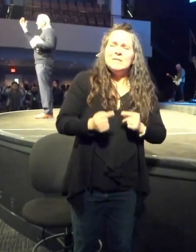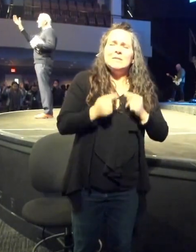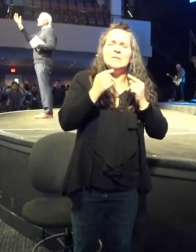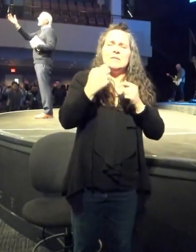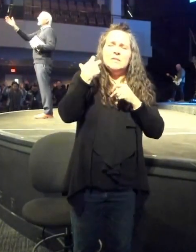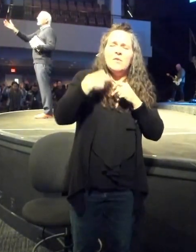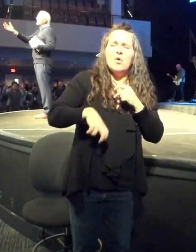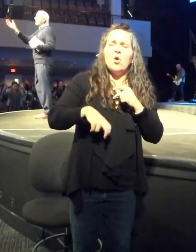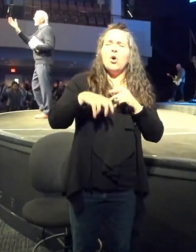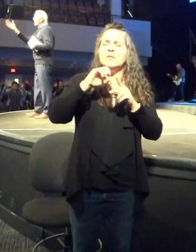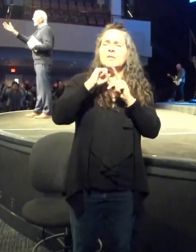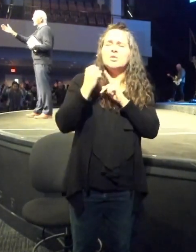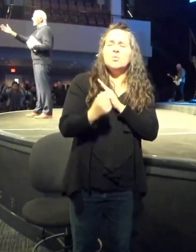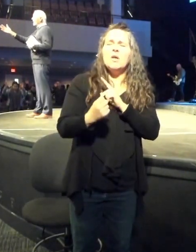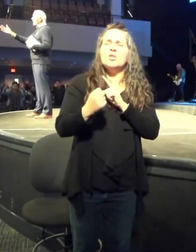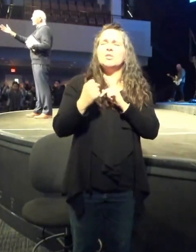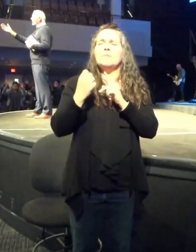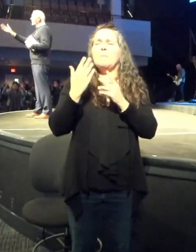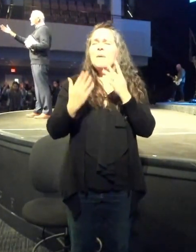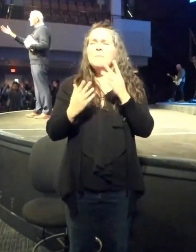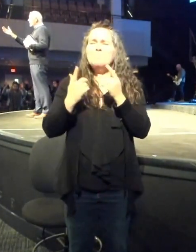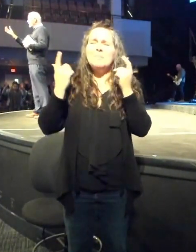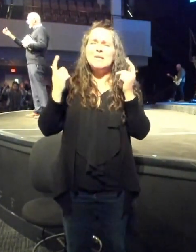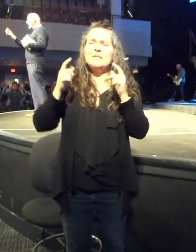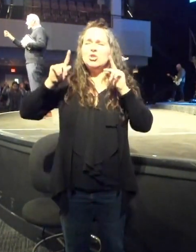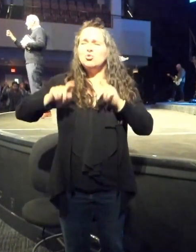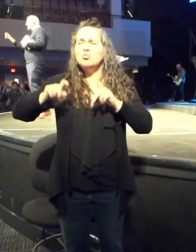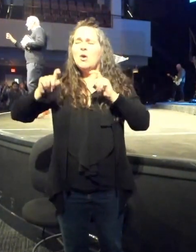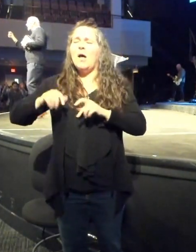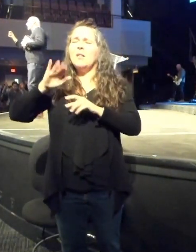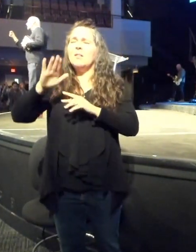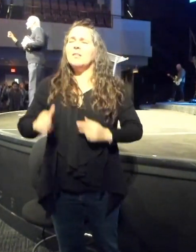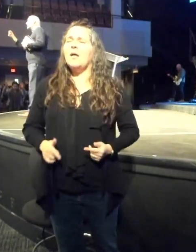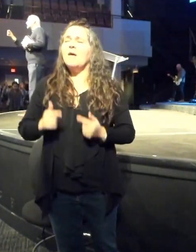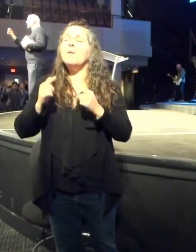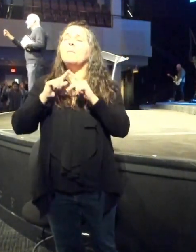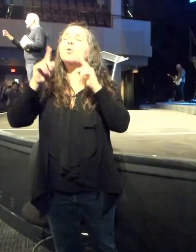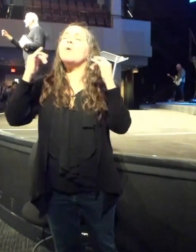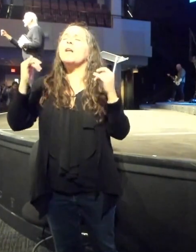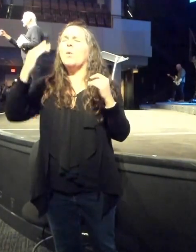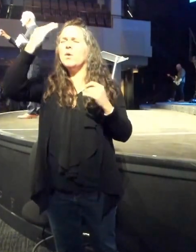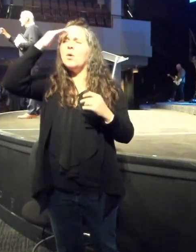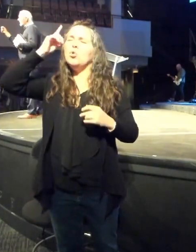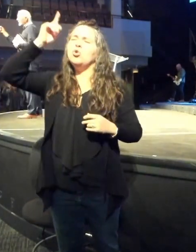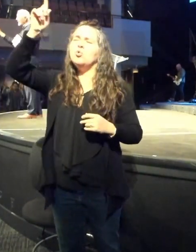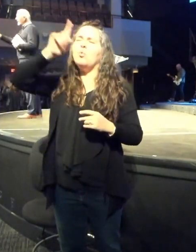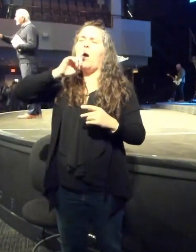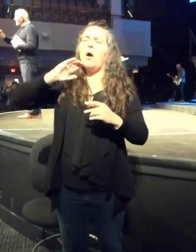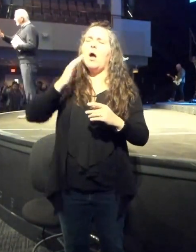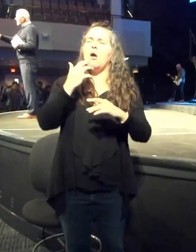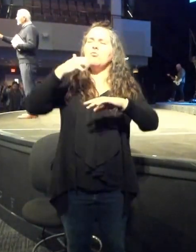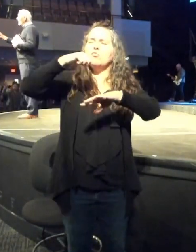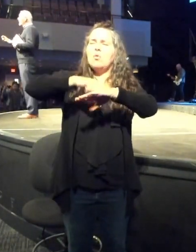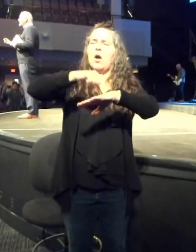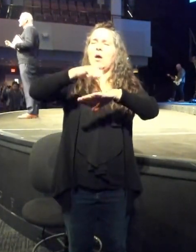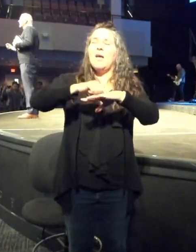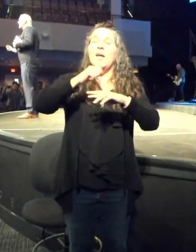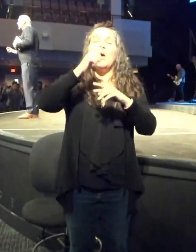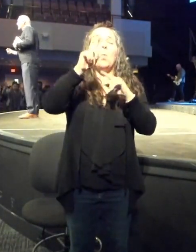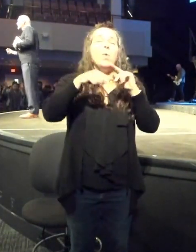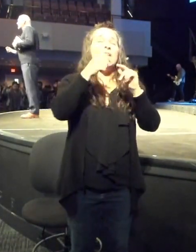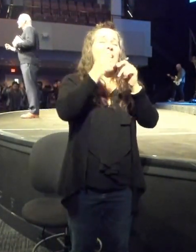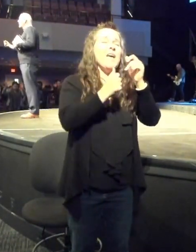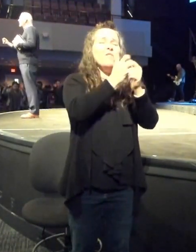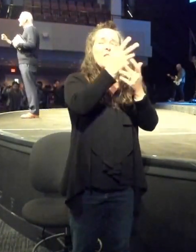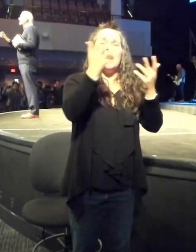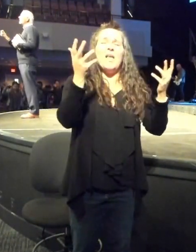and difficult trial in their life right now. But, Lord, we know that You're the rock upon which we stand. That when everything else crumbles around us, Lord, we know